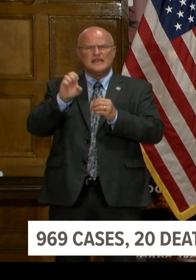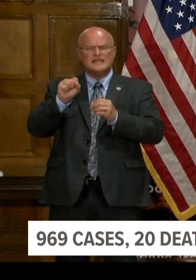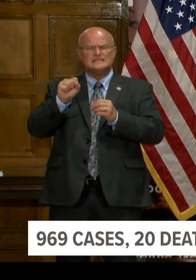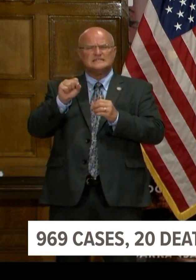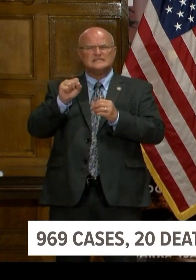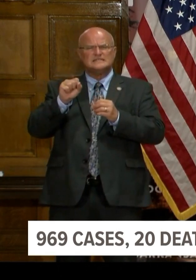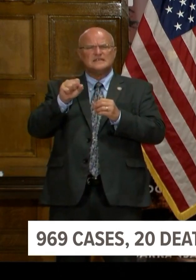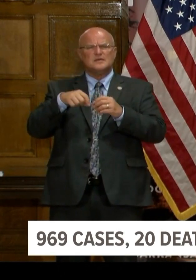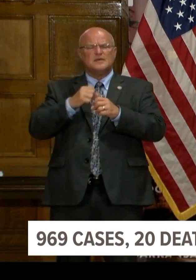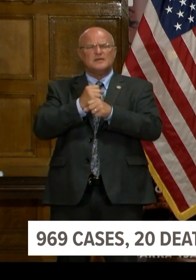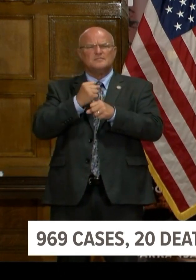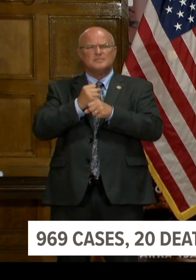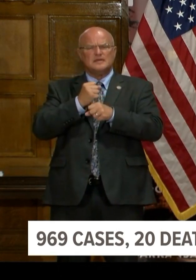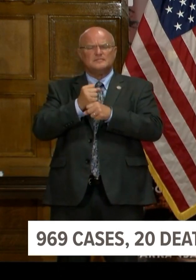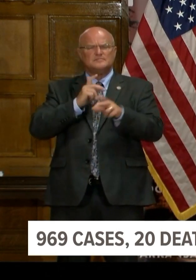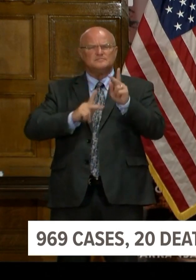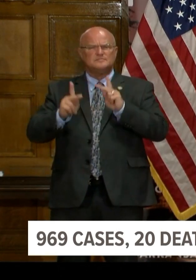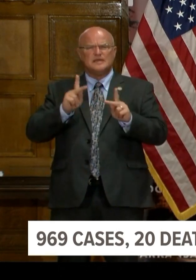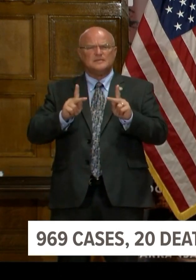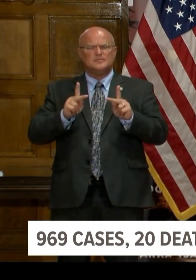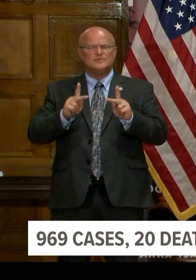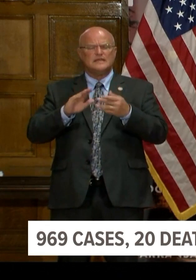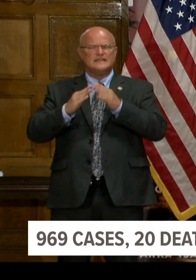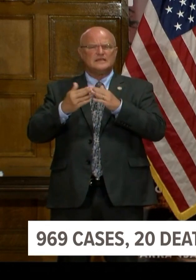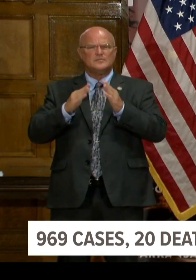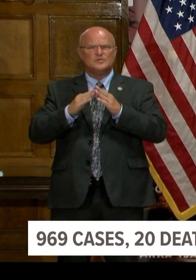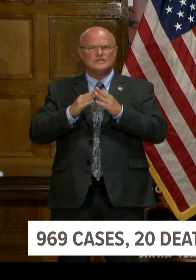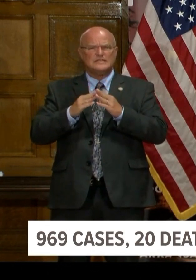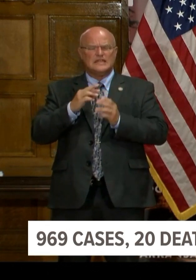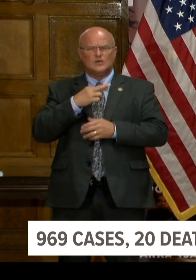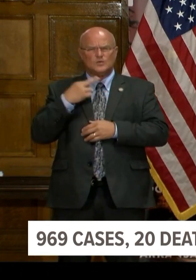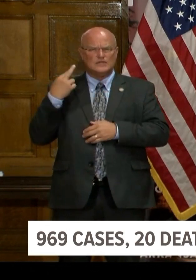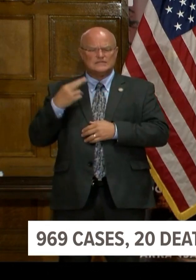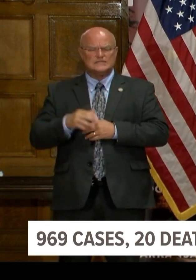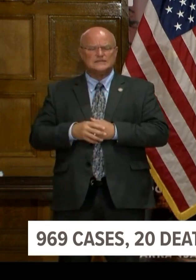putting Arkansans in the community at risk?